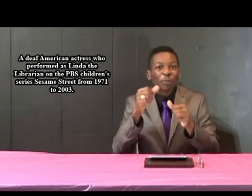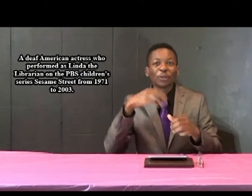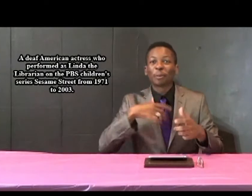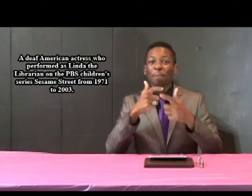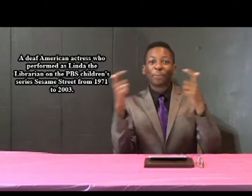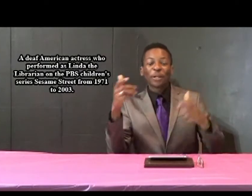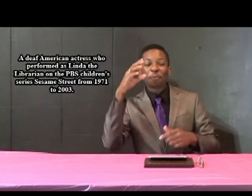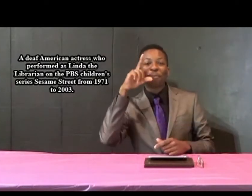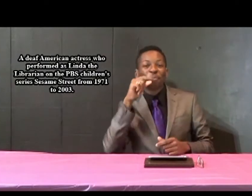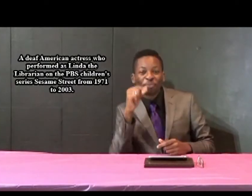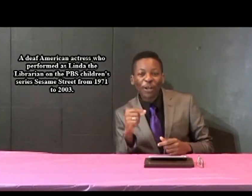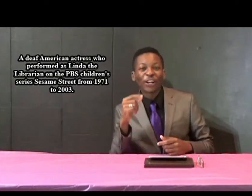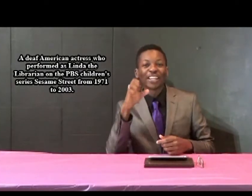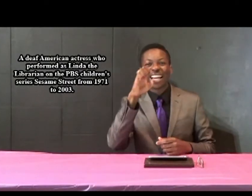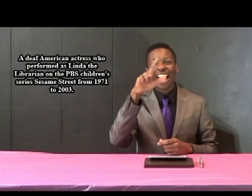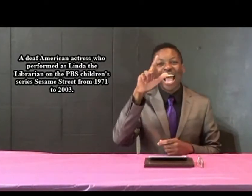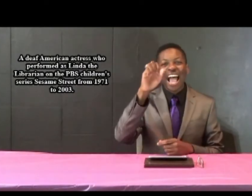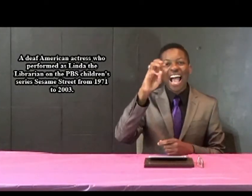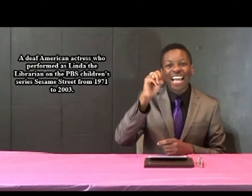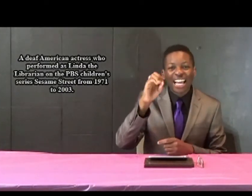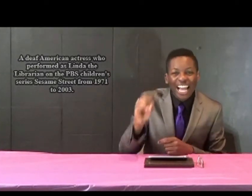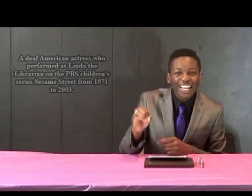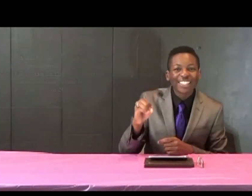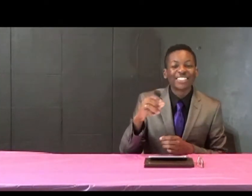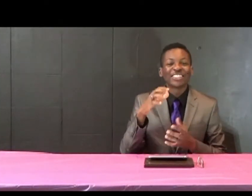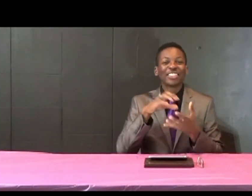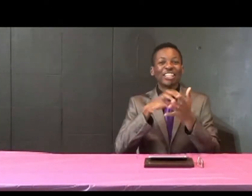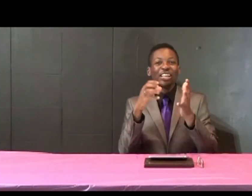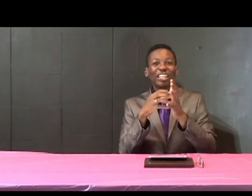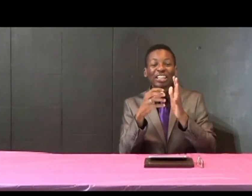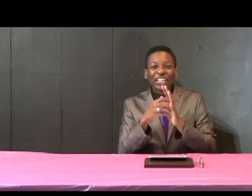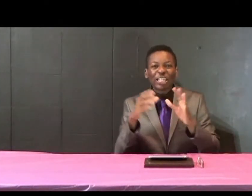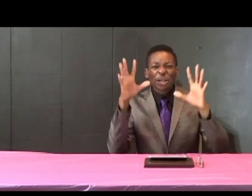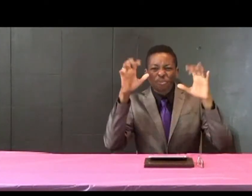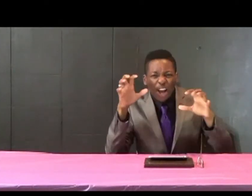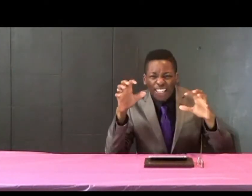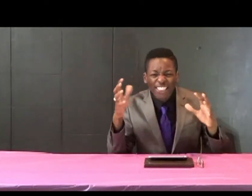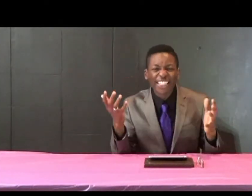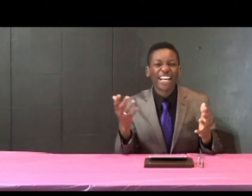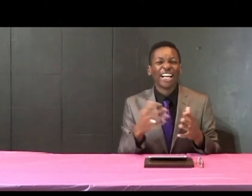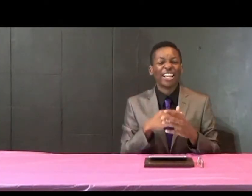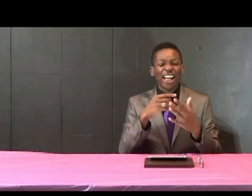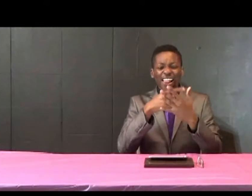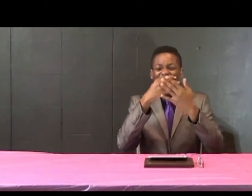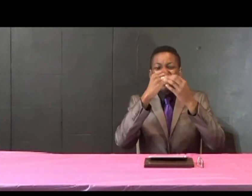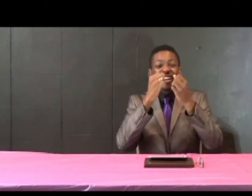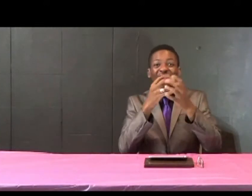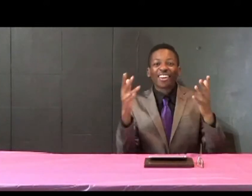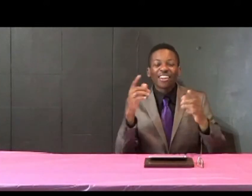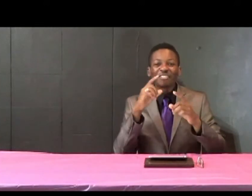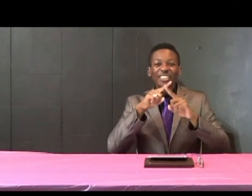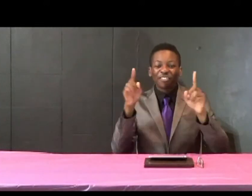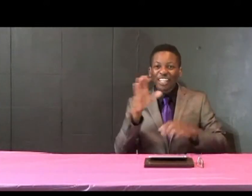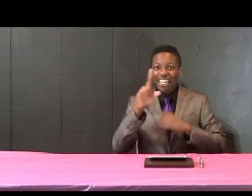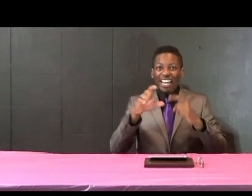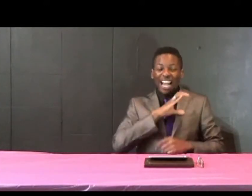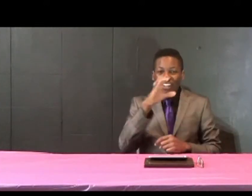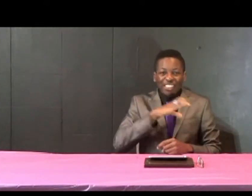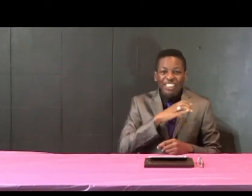Do you remember Big Bird and Elmo? And the Cookie Monster, all those